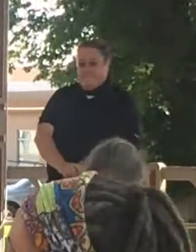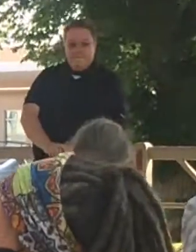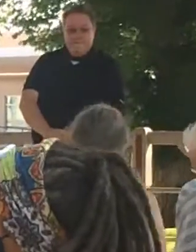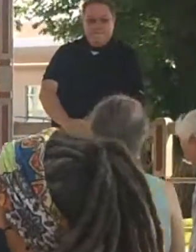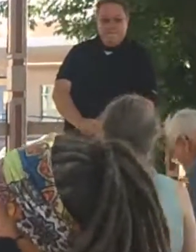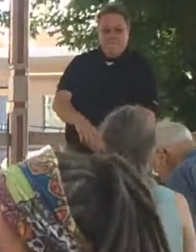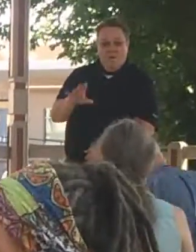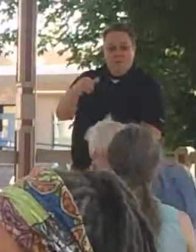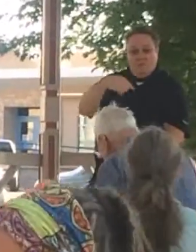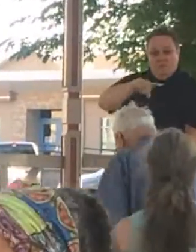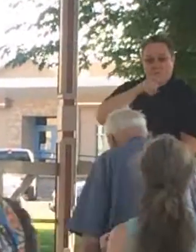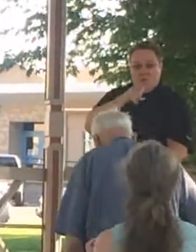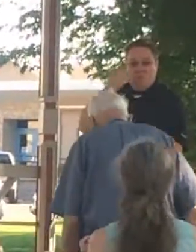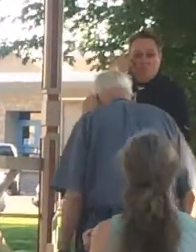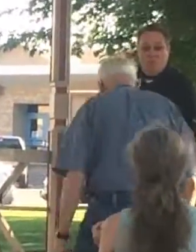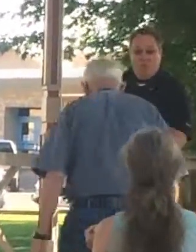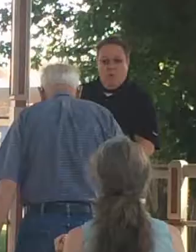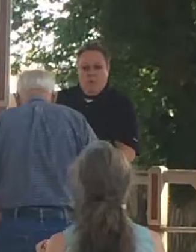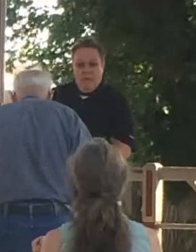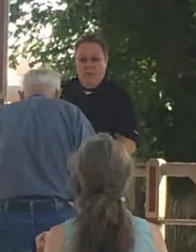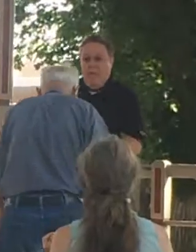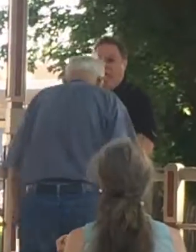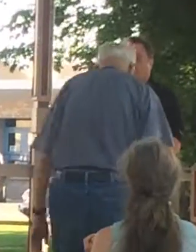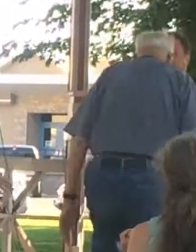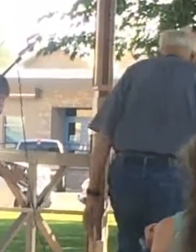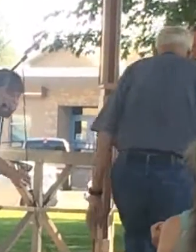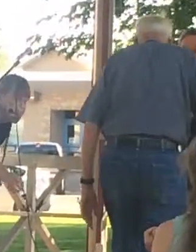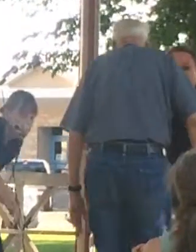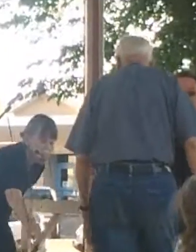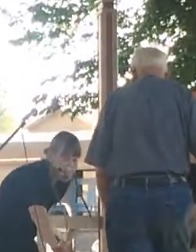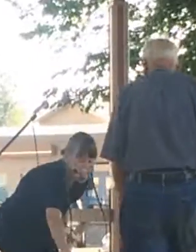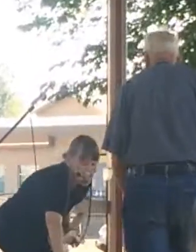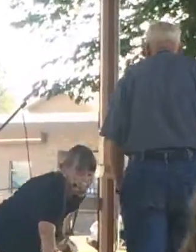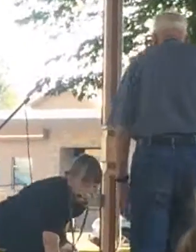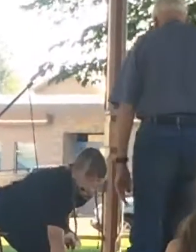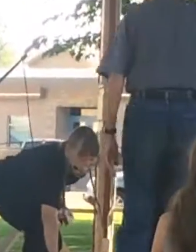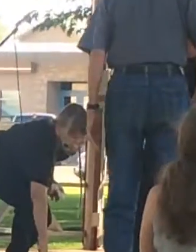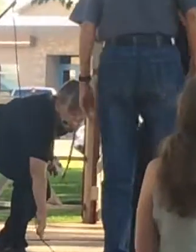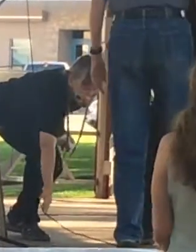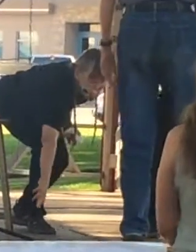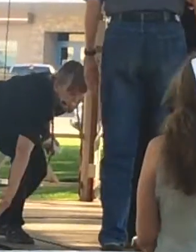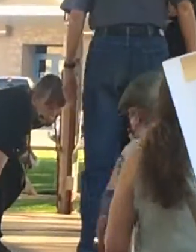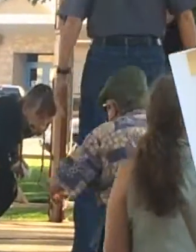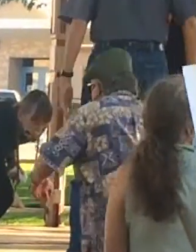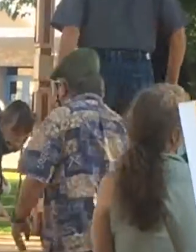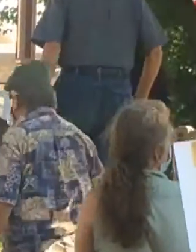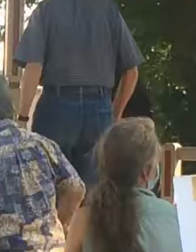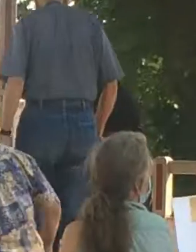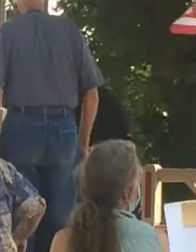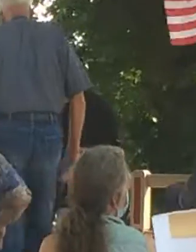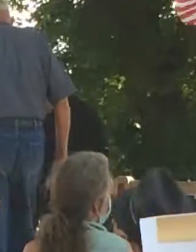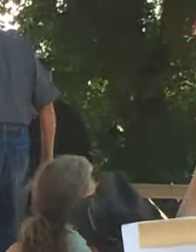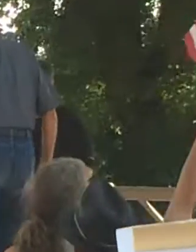So for those of you who don't know, Amnesty International Local Group 463 is famous. They're